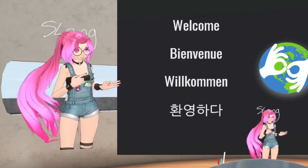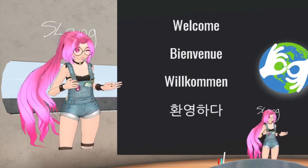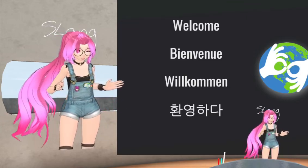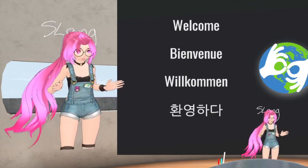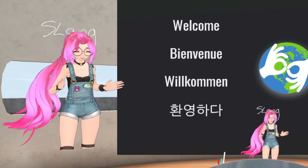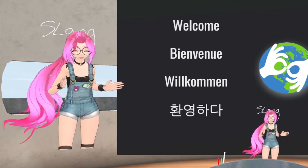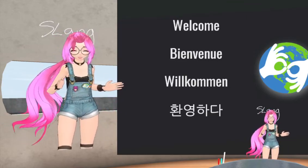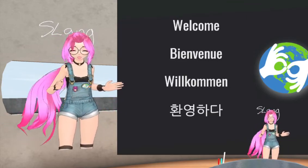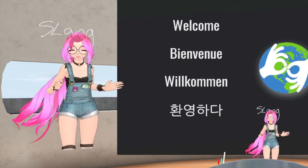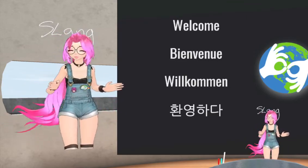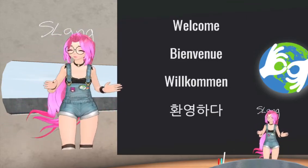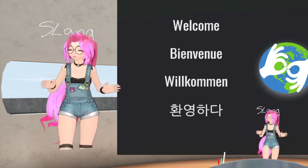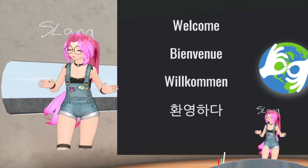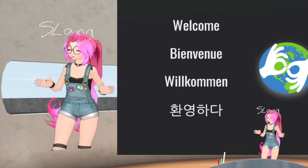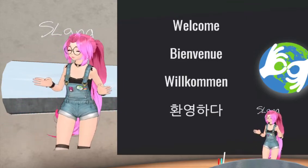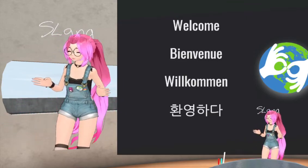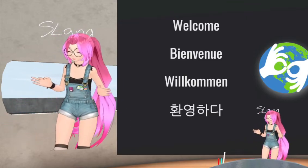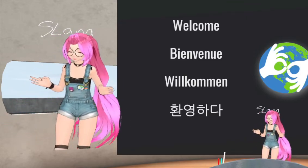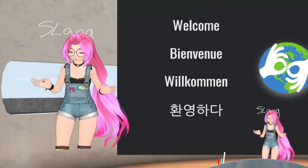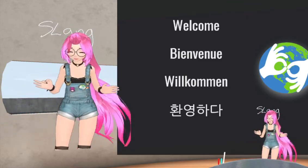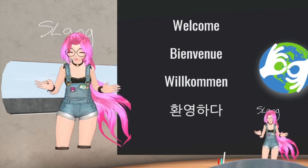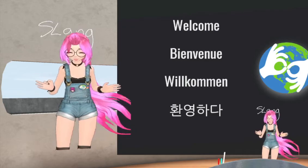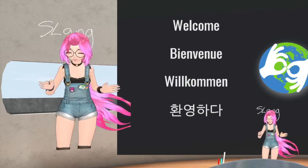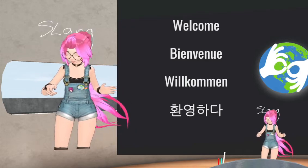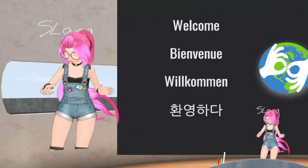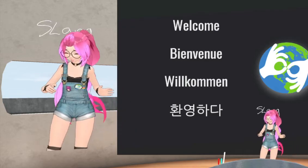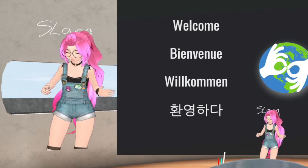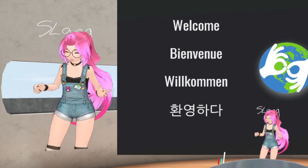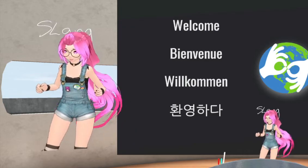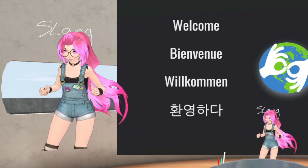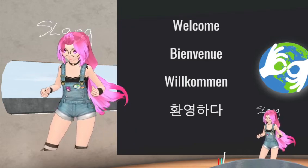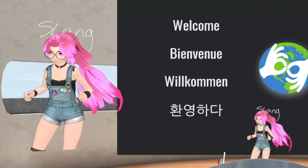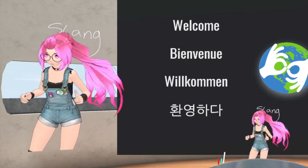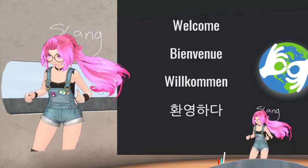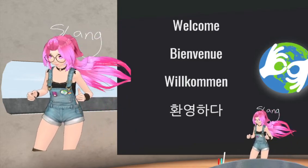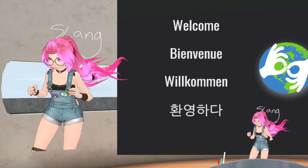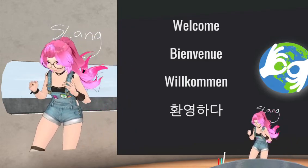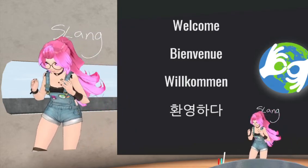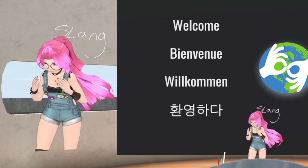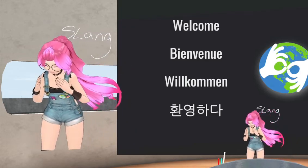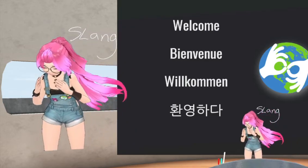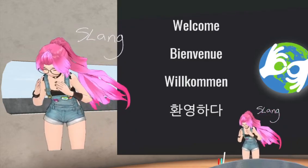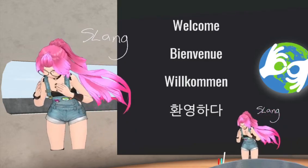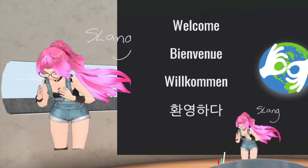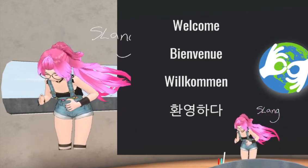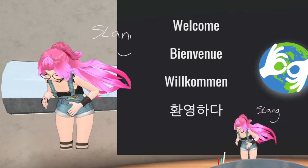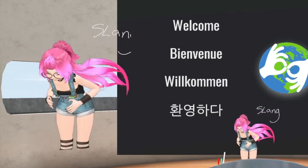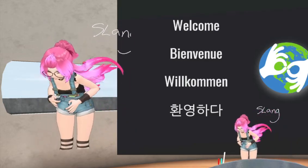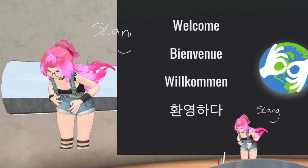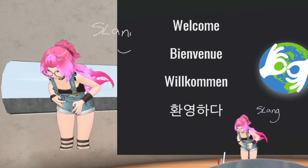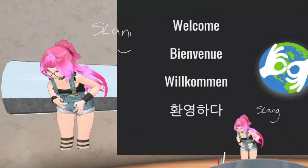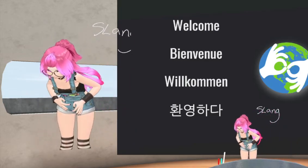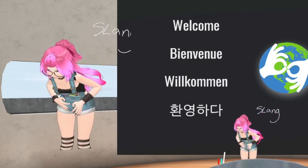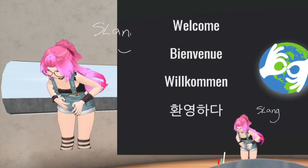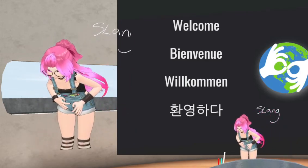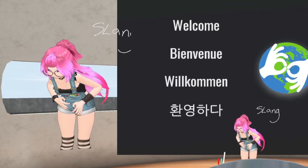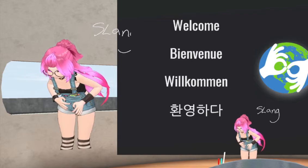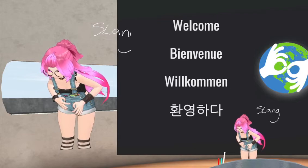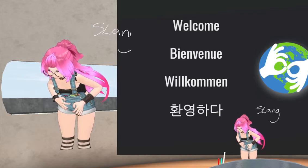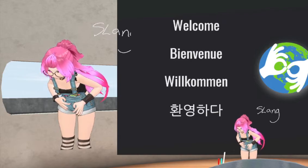Your thought as lost. Is that what you're saying? Sorry. Your hands are so small it looks like egg. Yes, you lost your